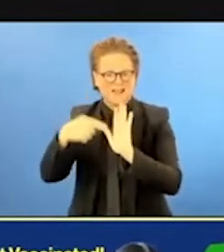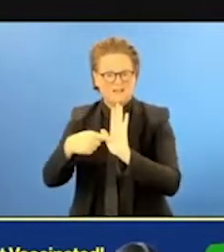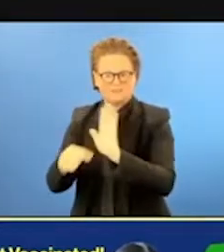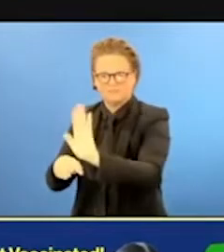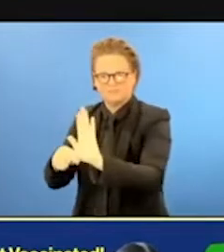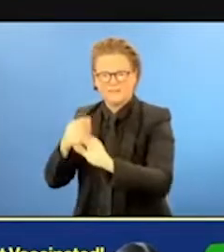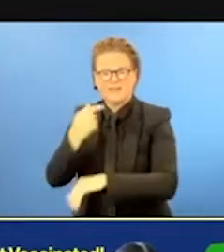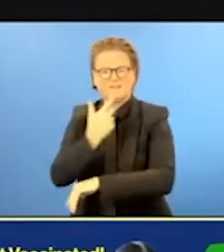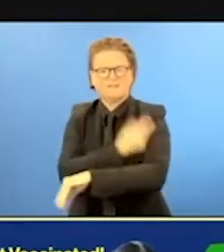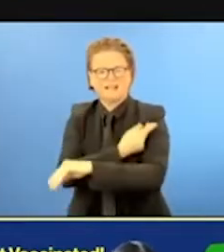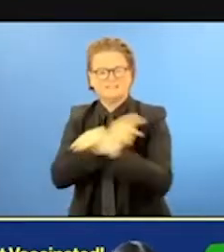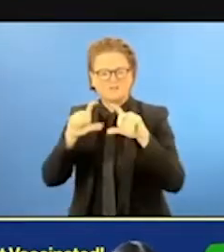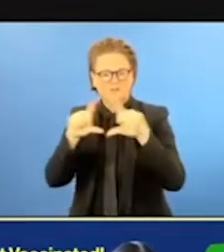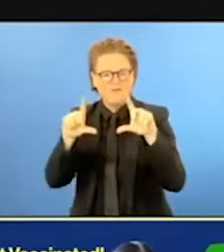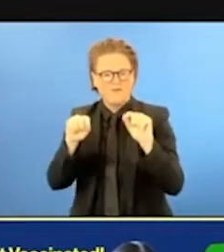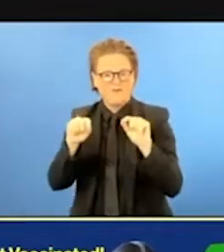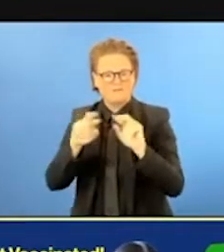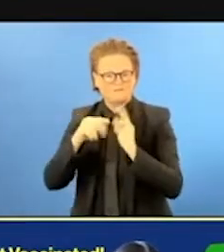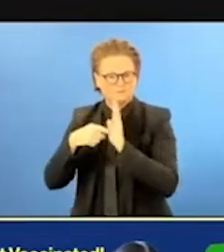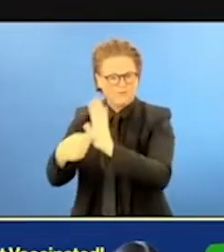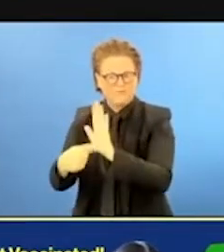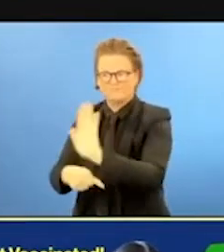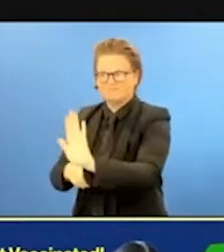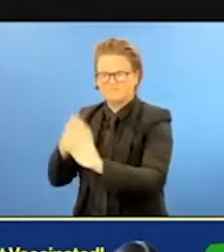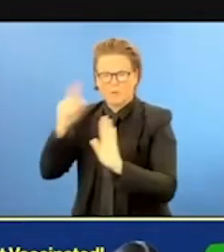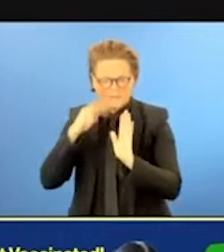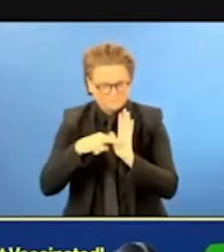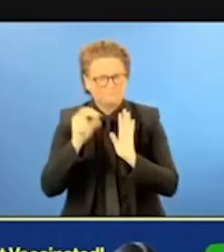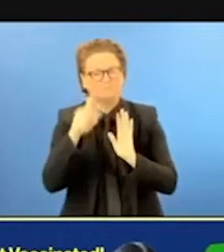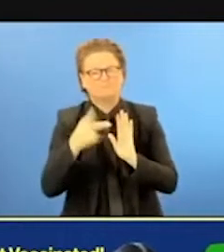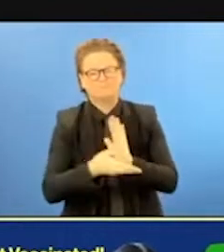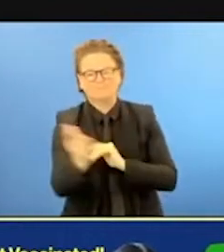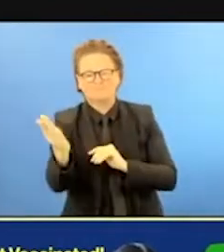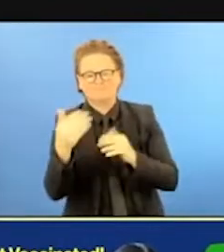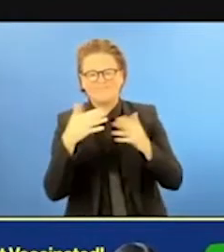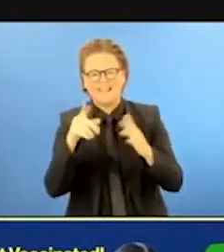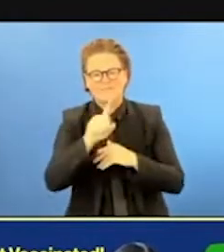this is a vaccine card that you will get once you get your first vaccination.